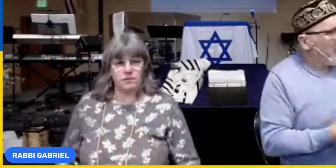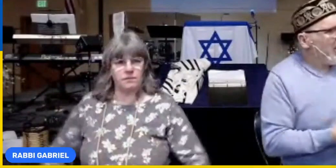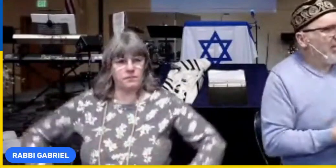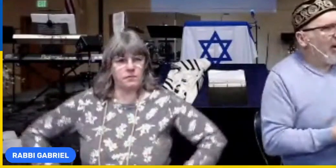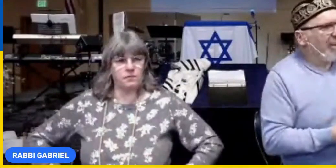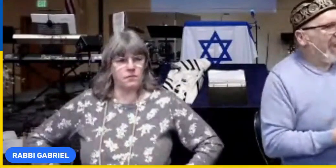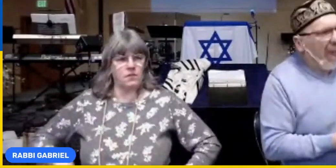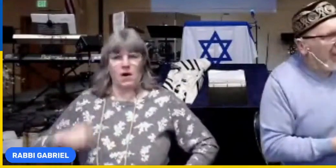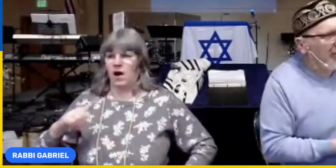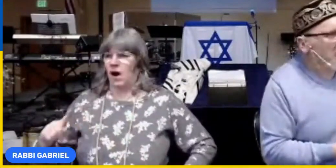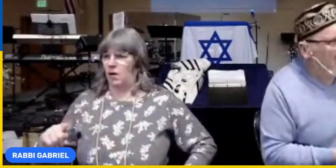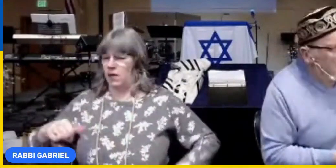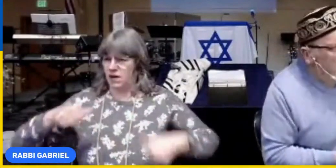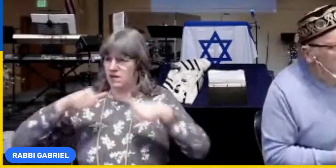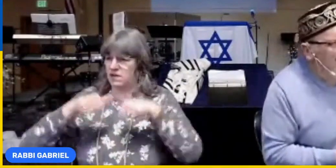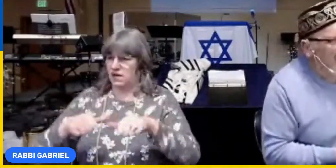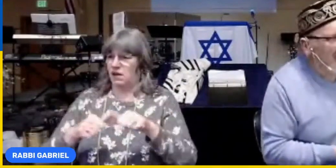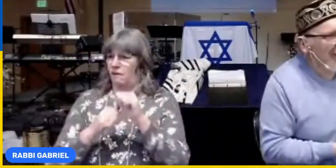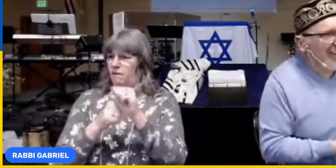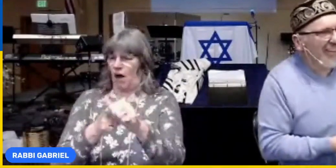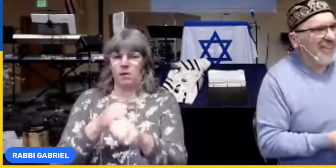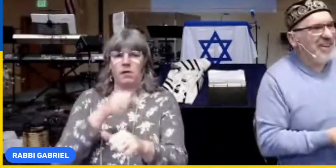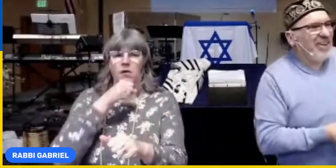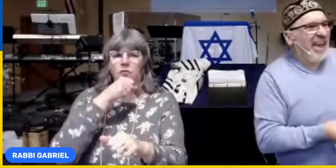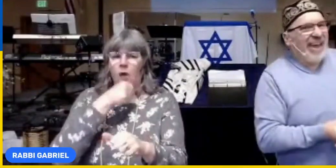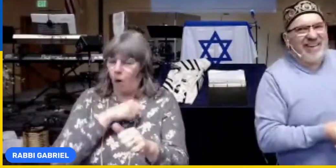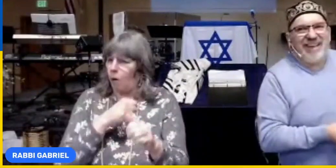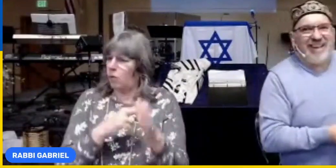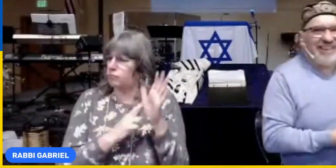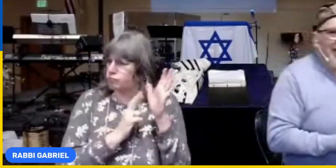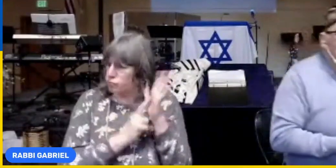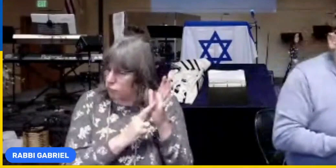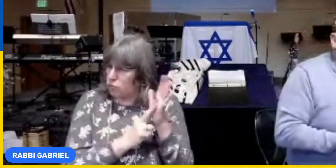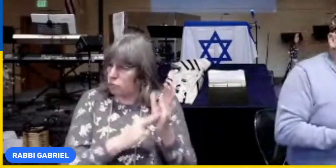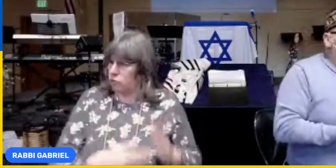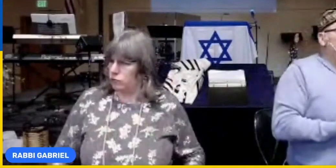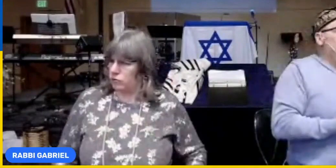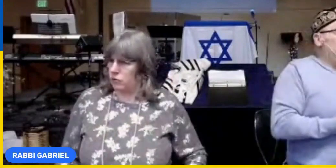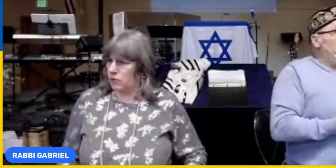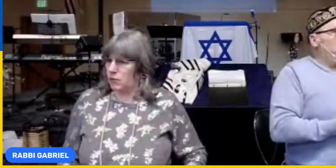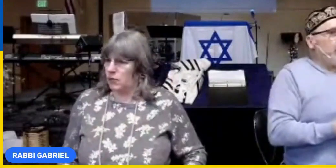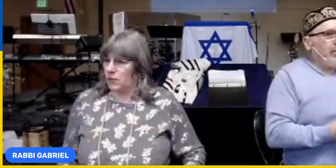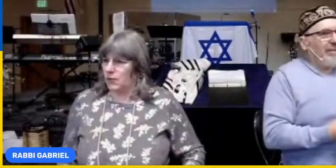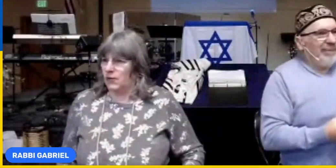still following these archaic rules? These archaic things? It's like,